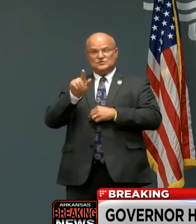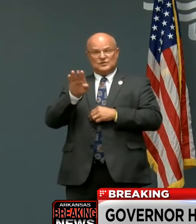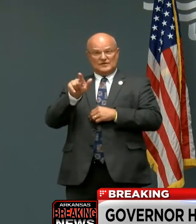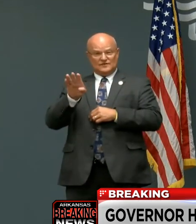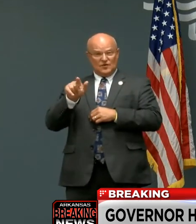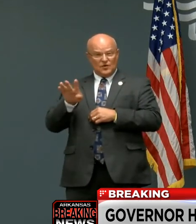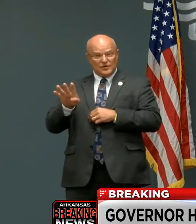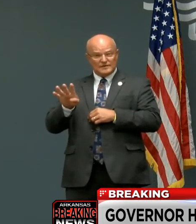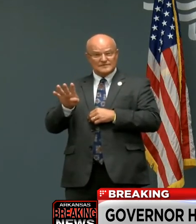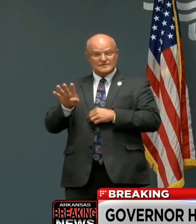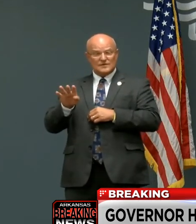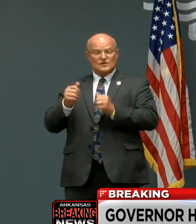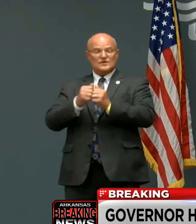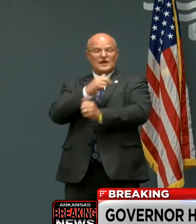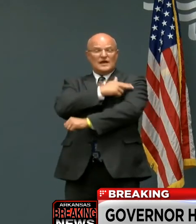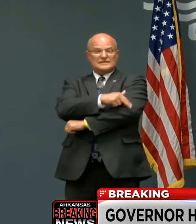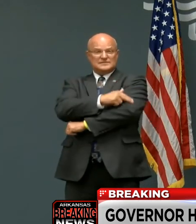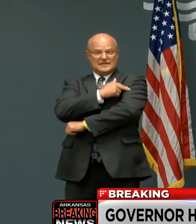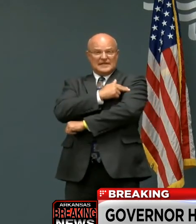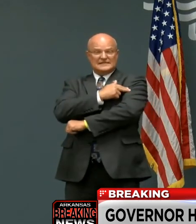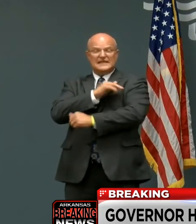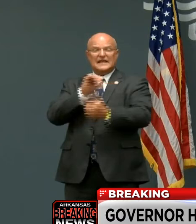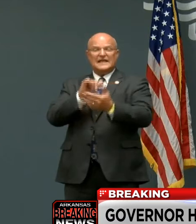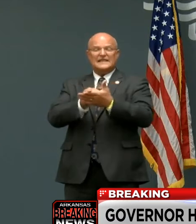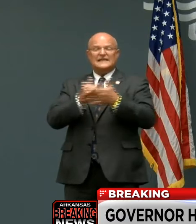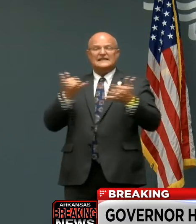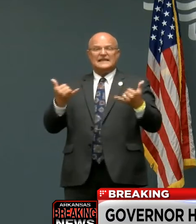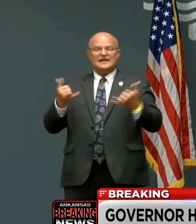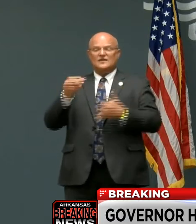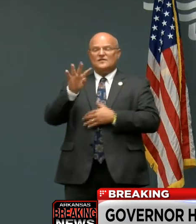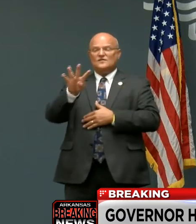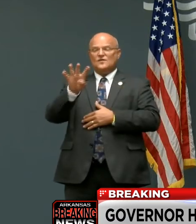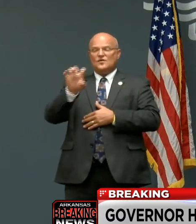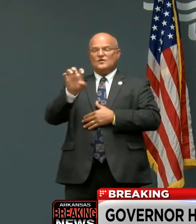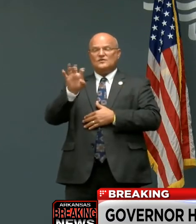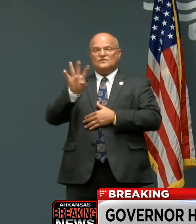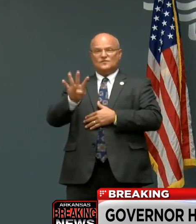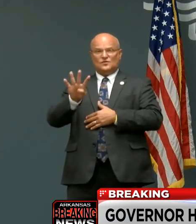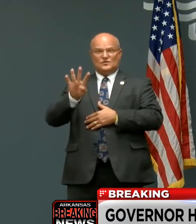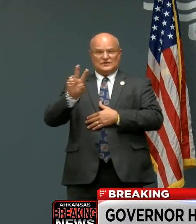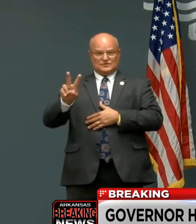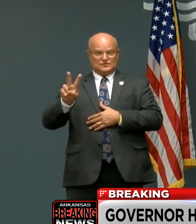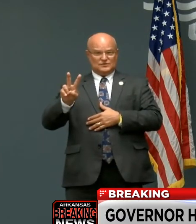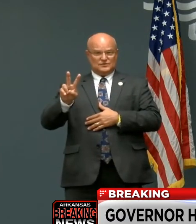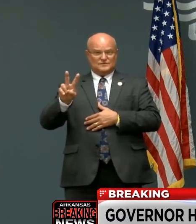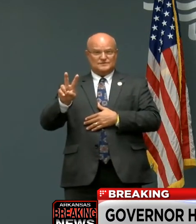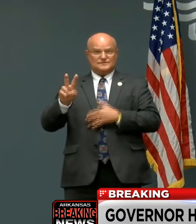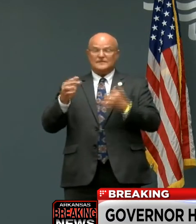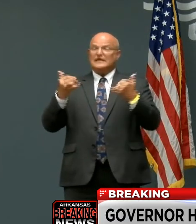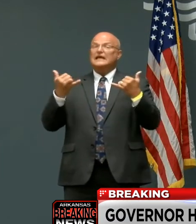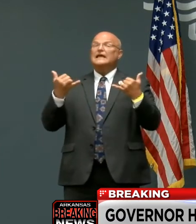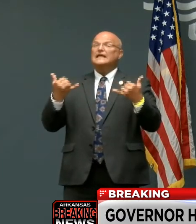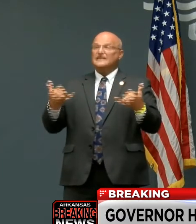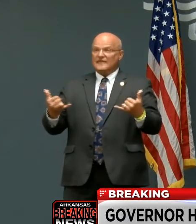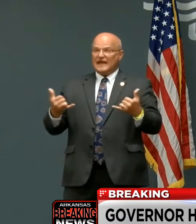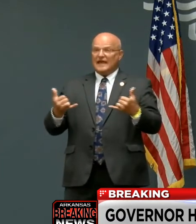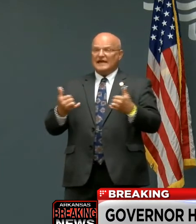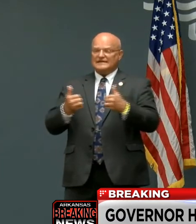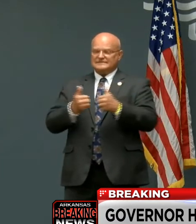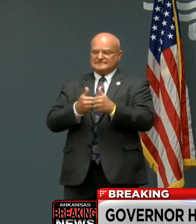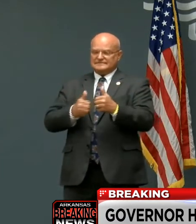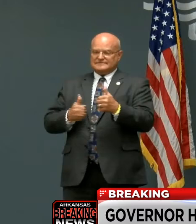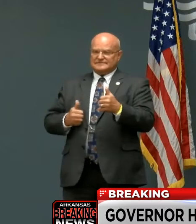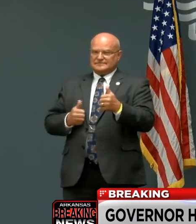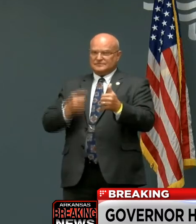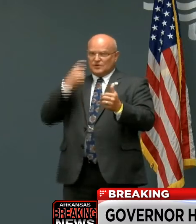24 in our hospitalized. That brings us down to 442. Now, that is a lagging indicator.